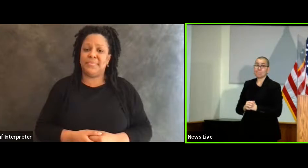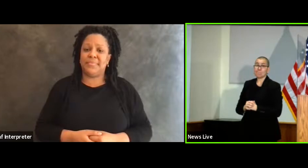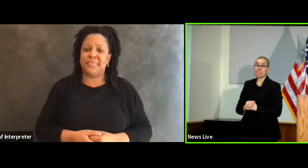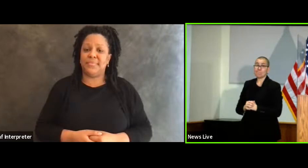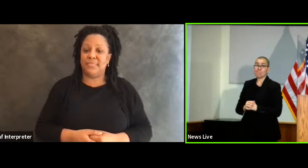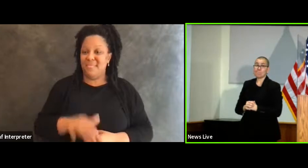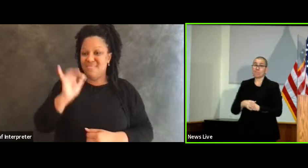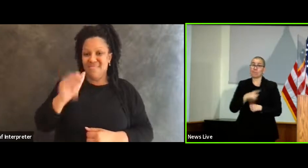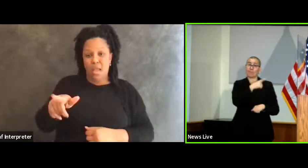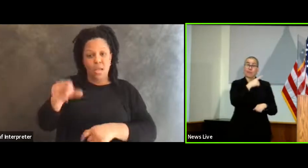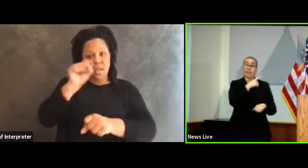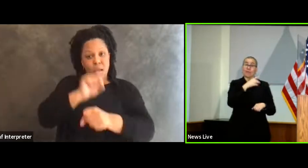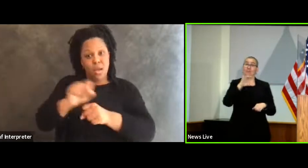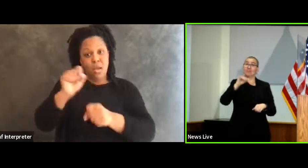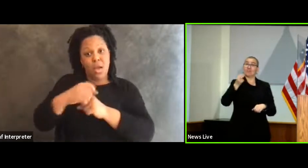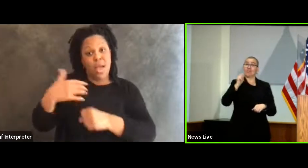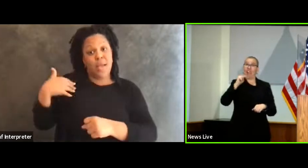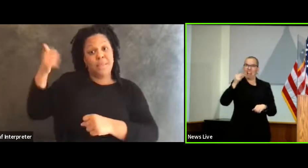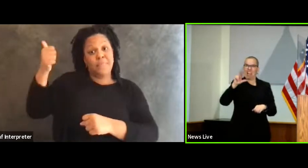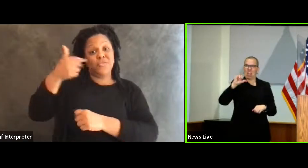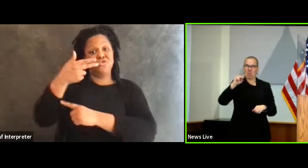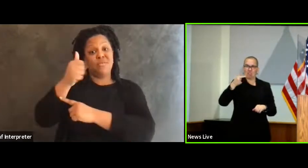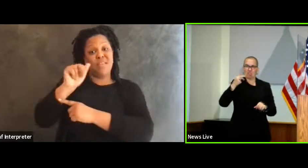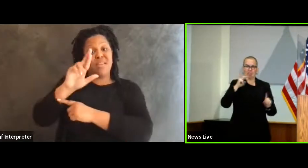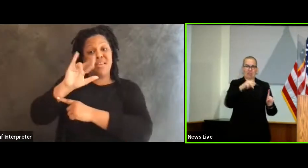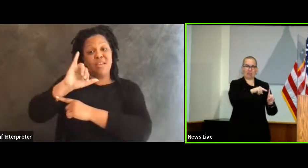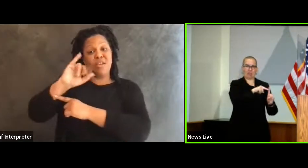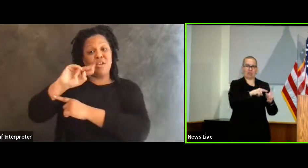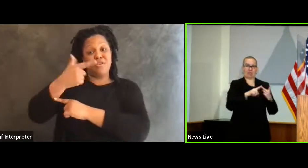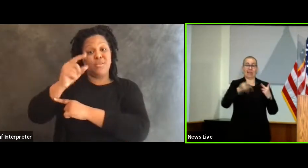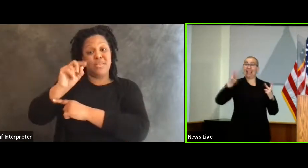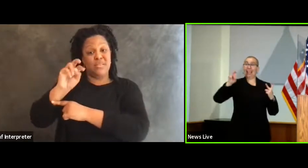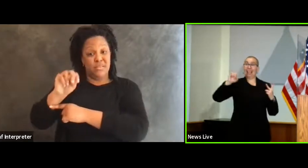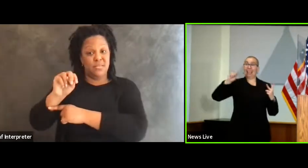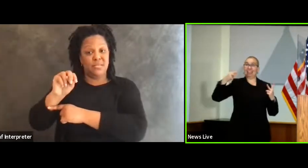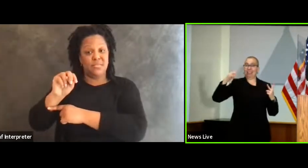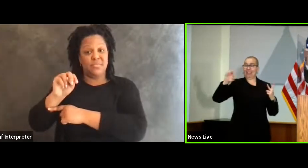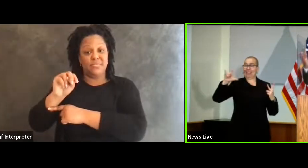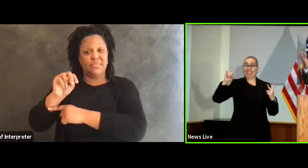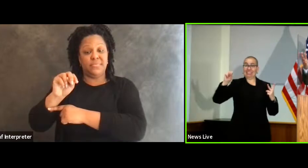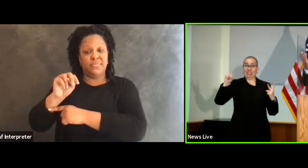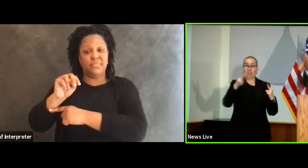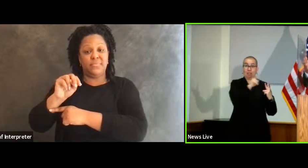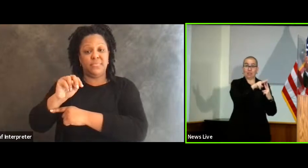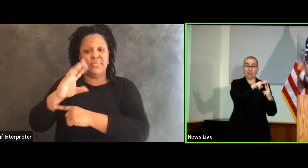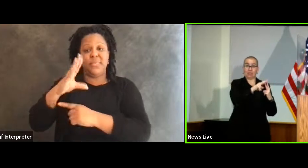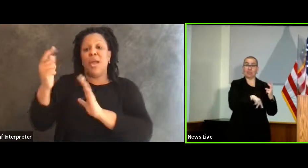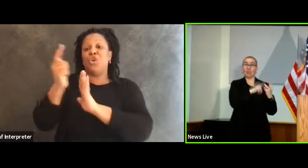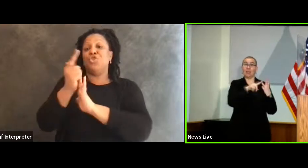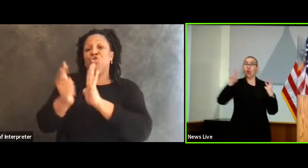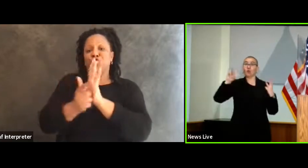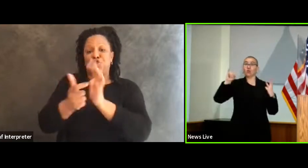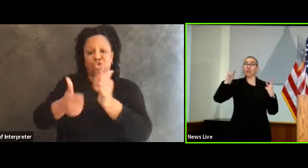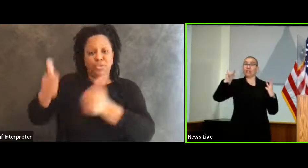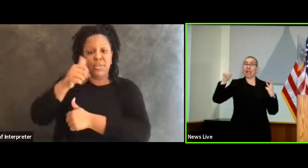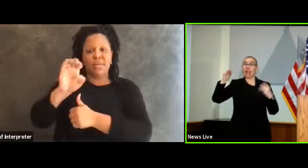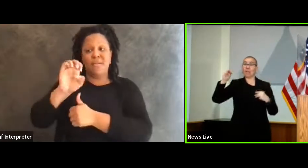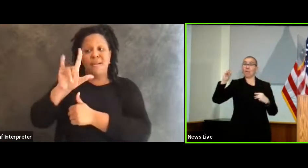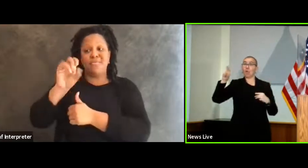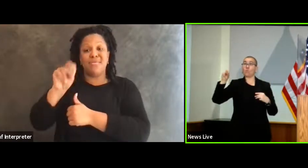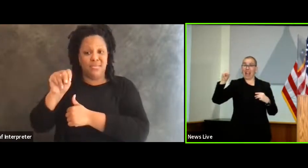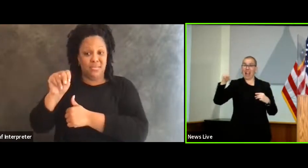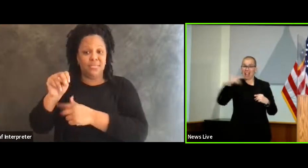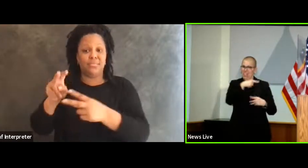and Keith Ellison, Rena Moran did, and I would add thousands of Minnesotans who gathered at those meetings, who did it